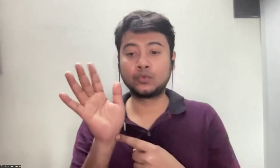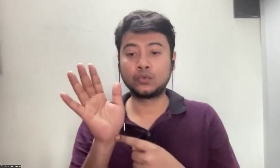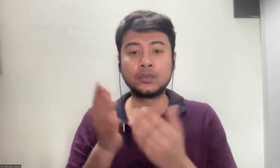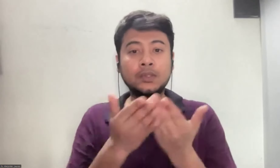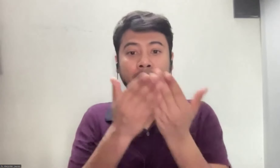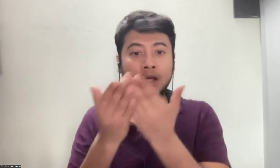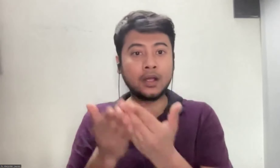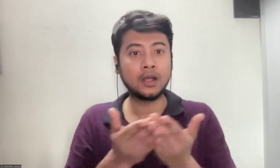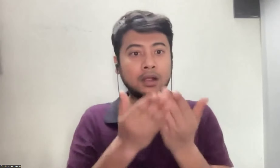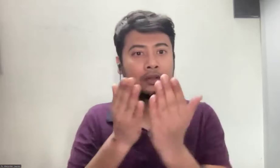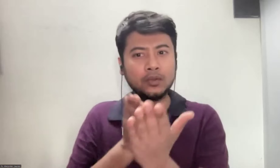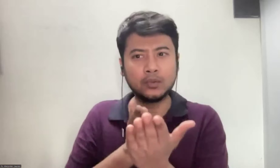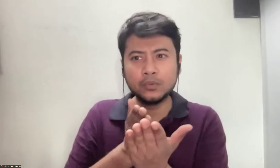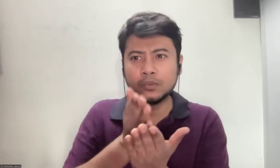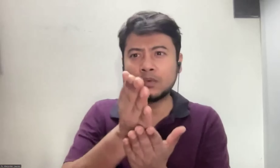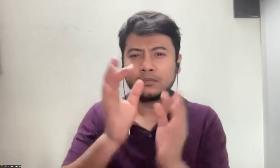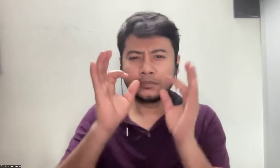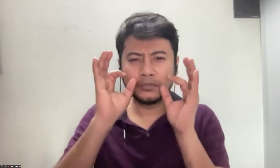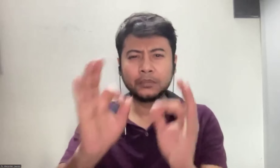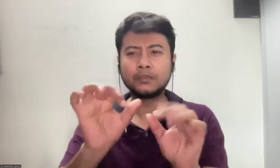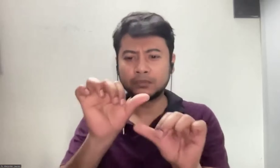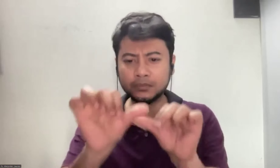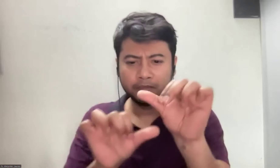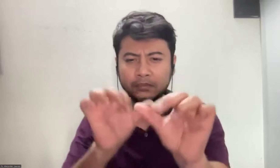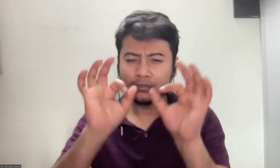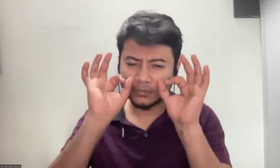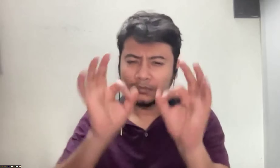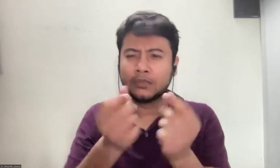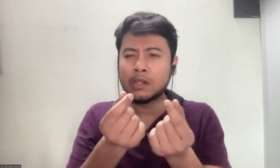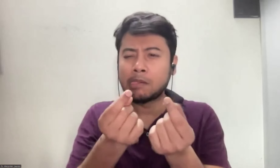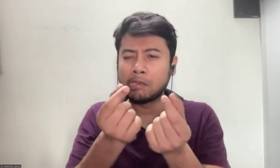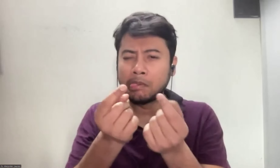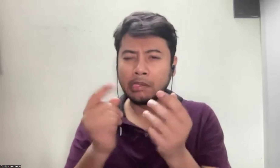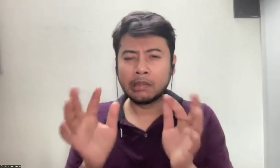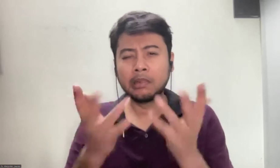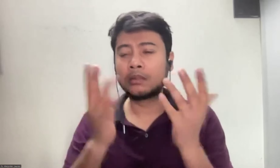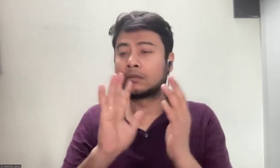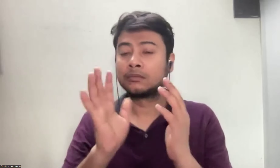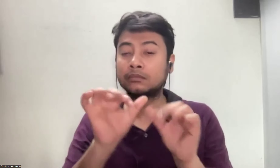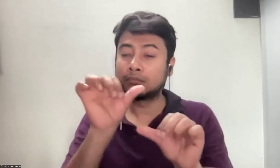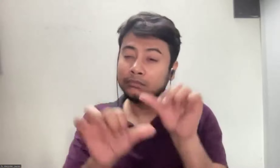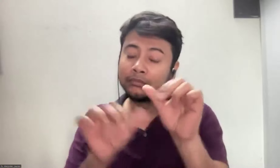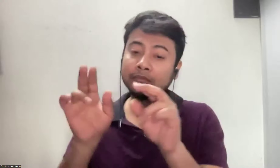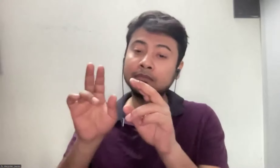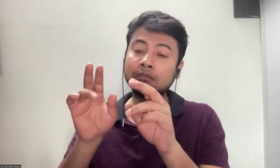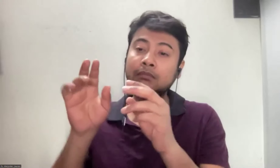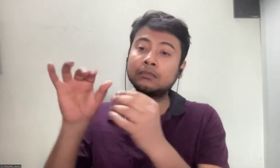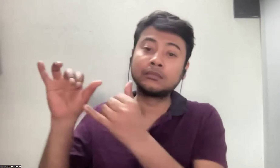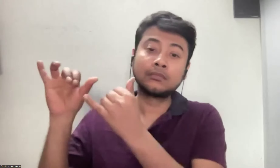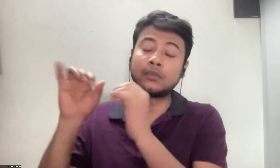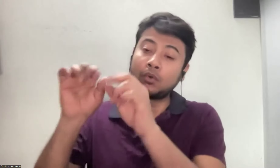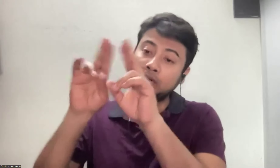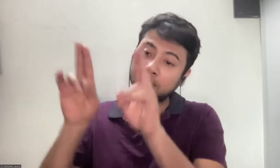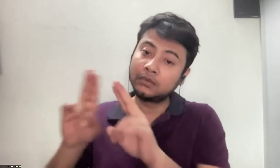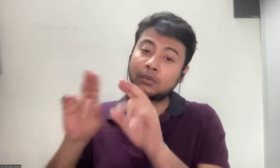Right? So I request all of you to please be attentive. And once we are done with the process, we will definitely